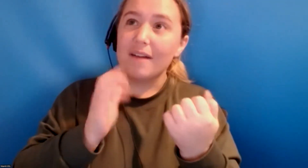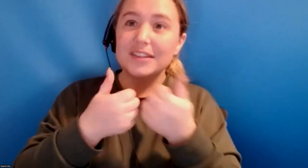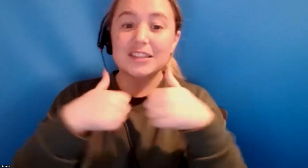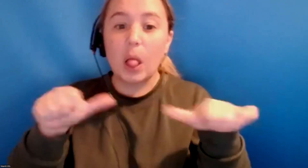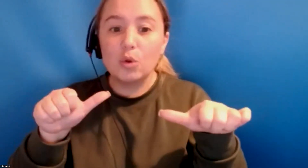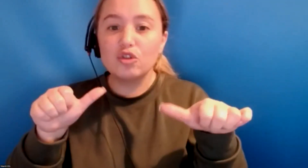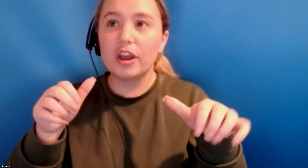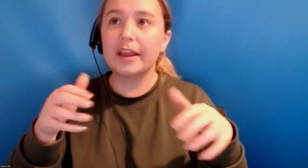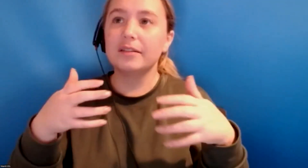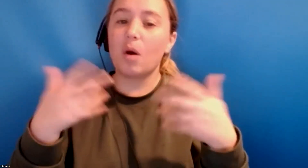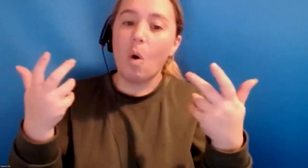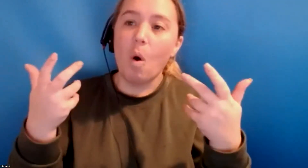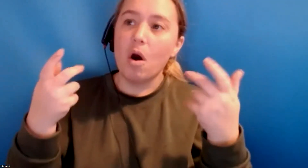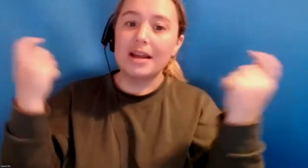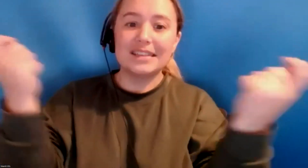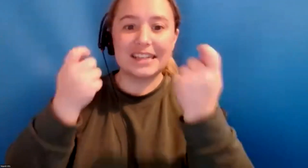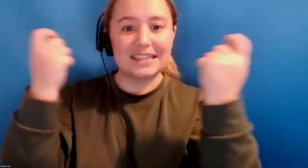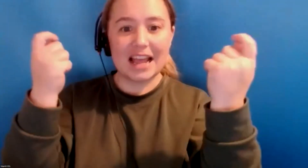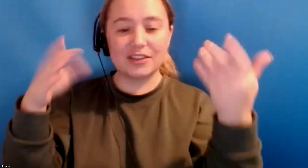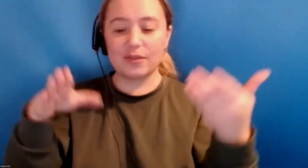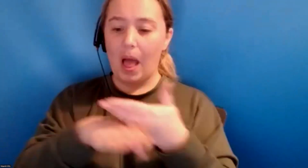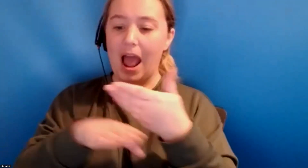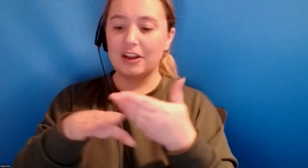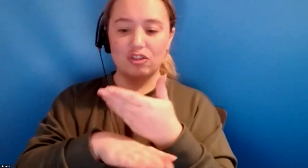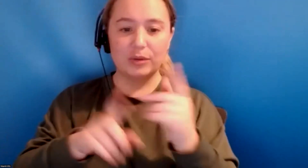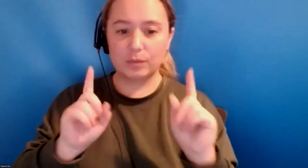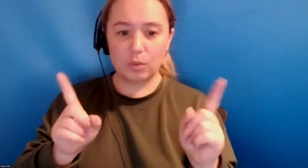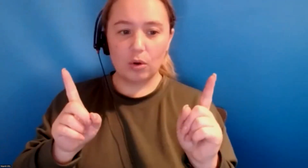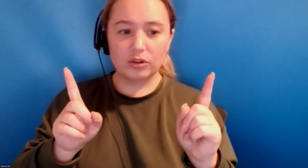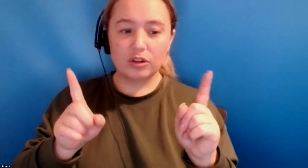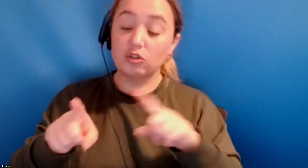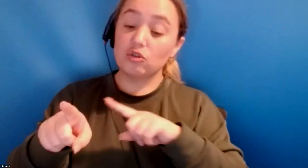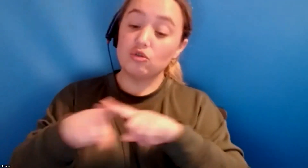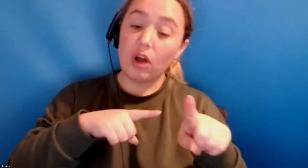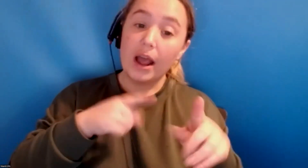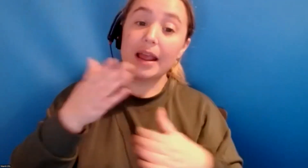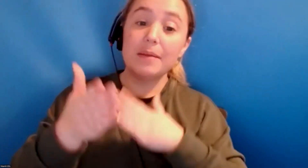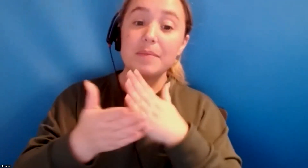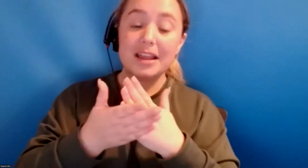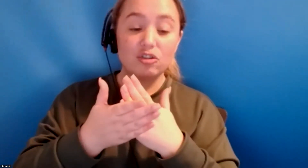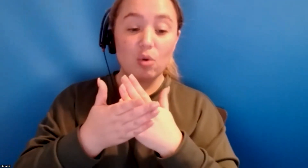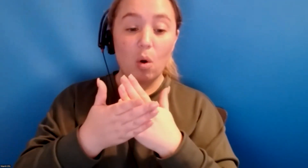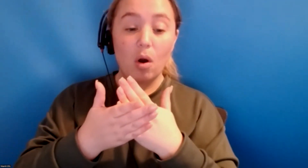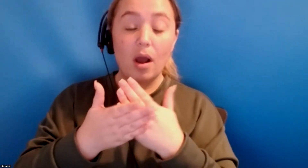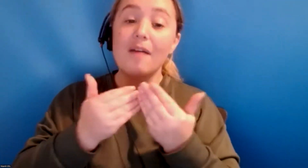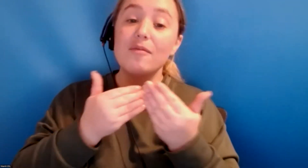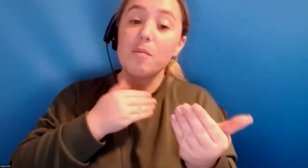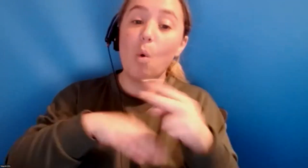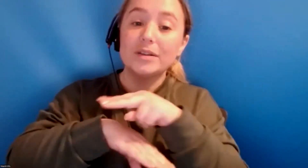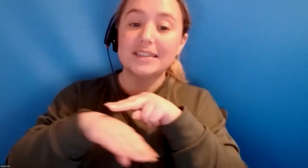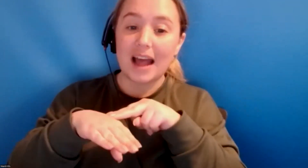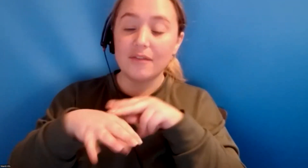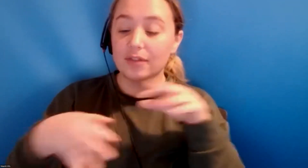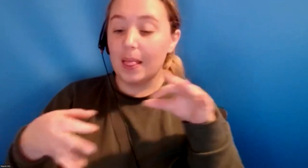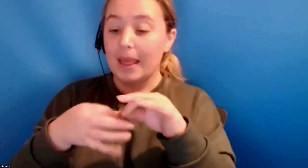or successful action would be to put more people in like ticket offices, on